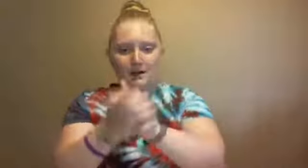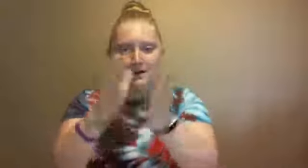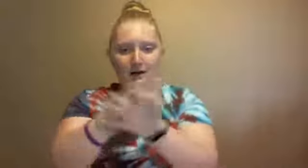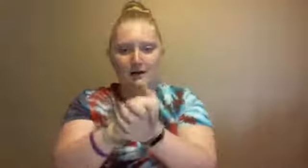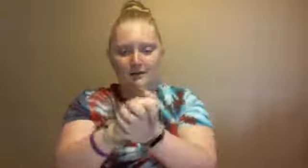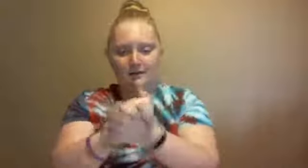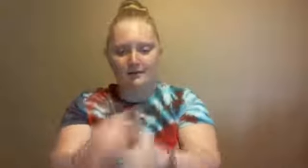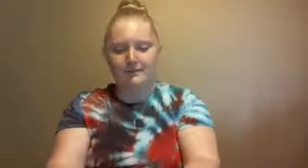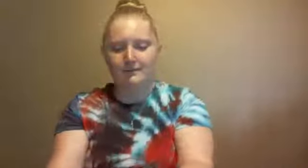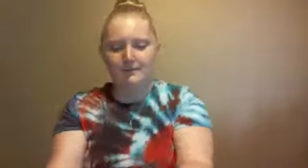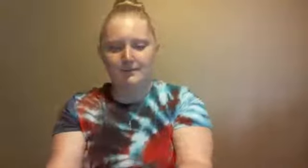Hamburger.